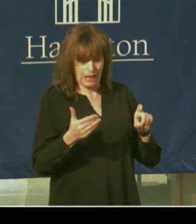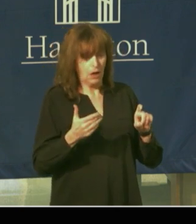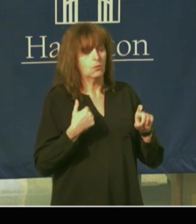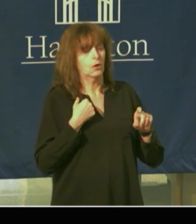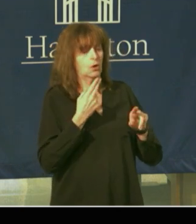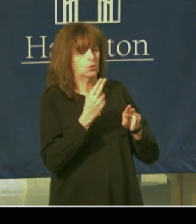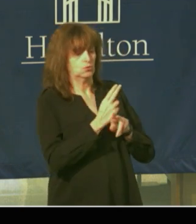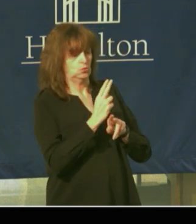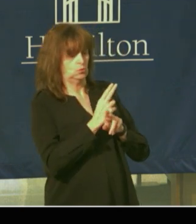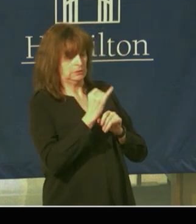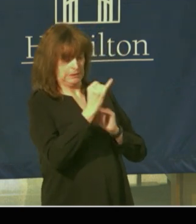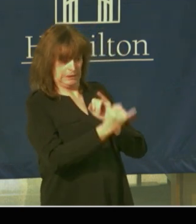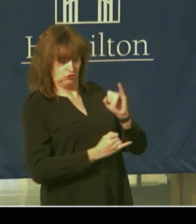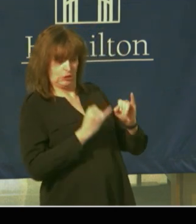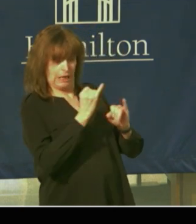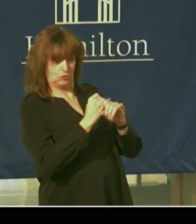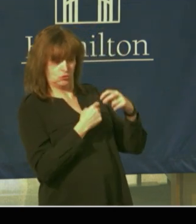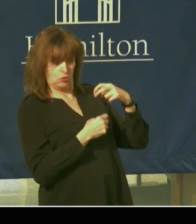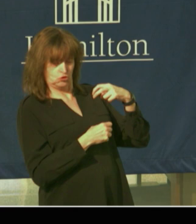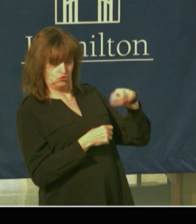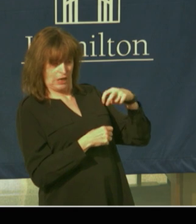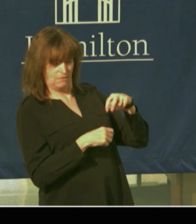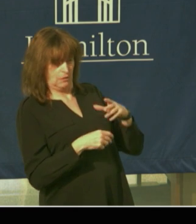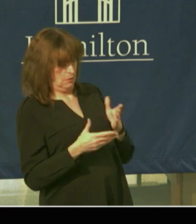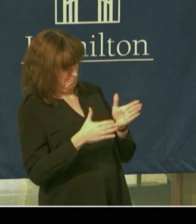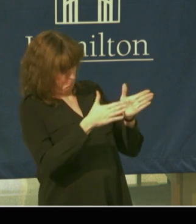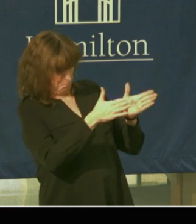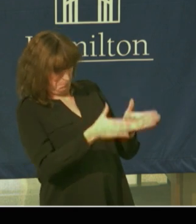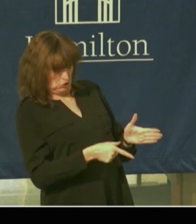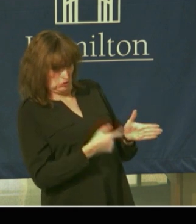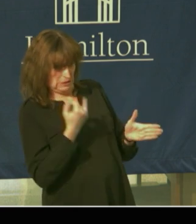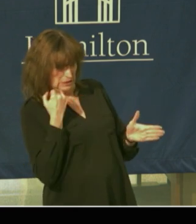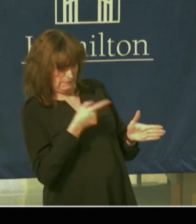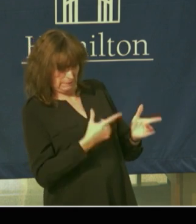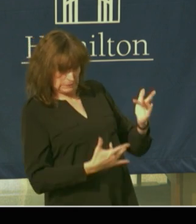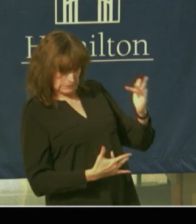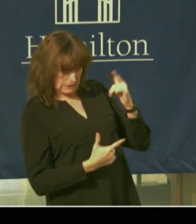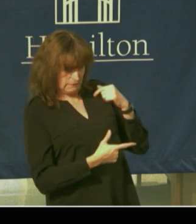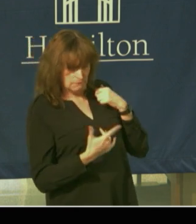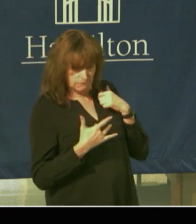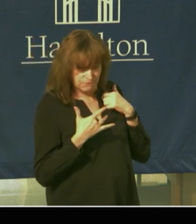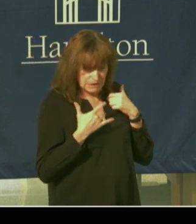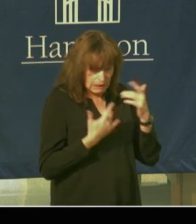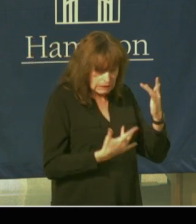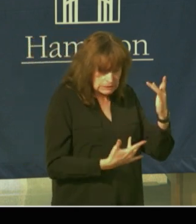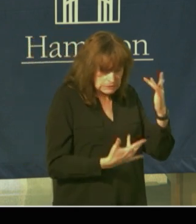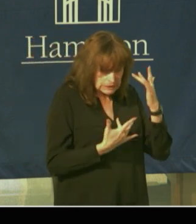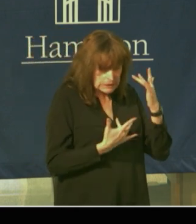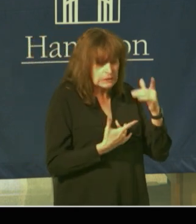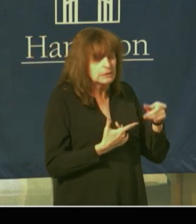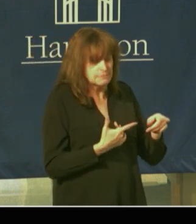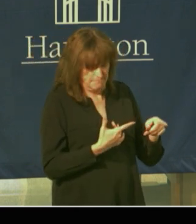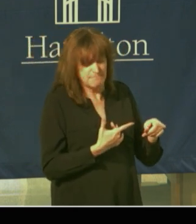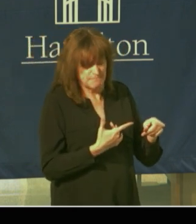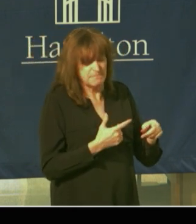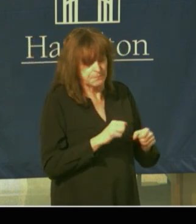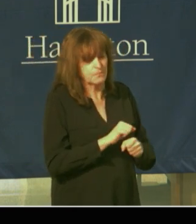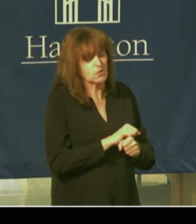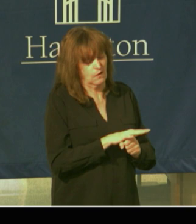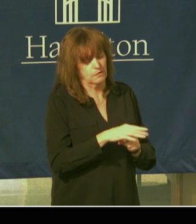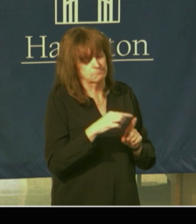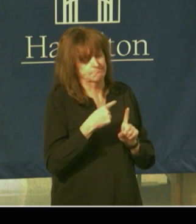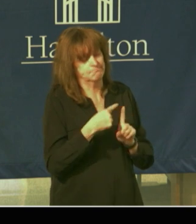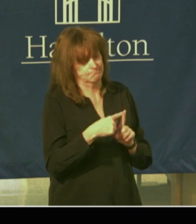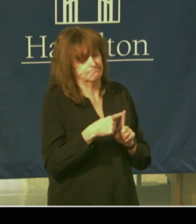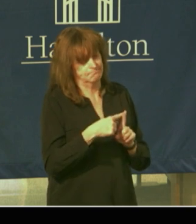is symptomatic, somebody who is a case of has COVID-19, and we